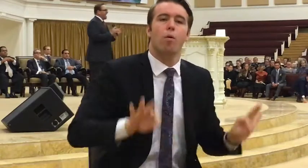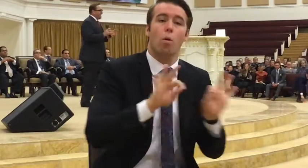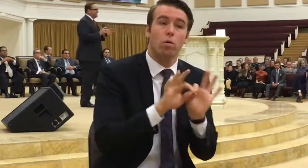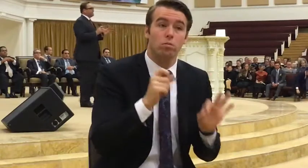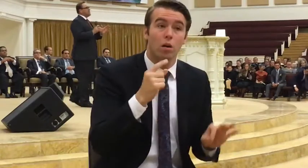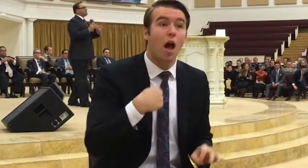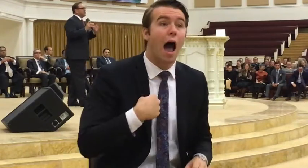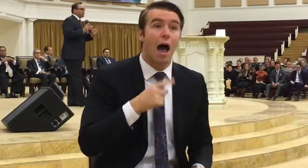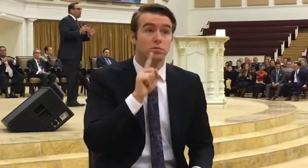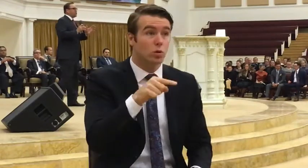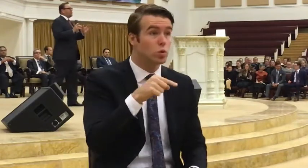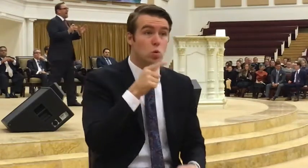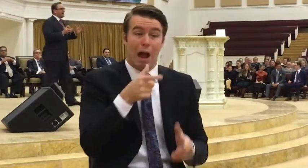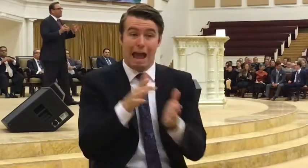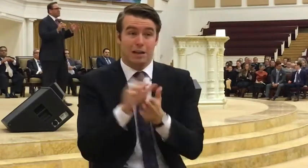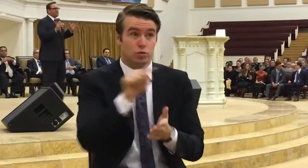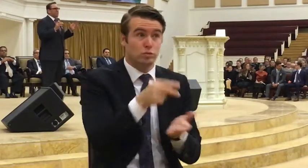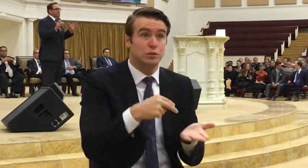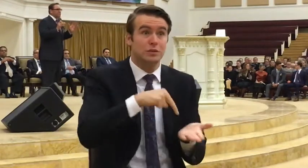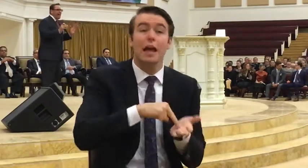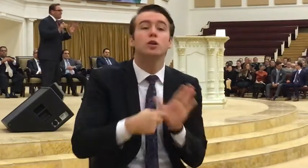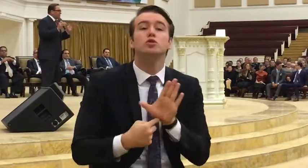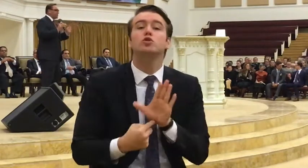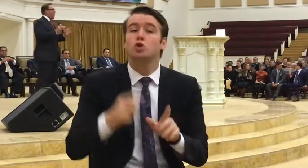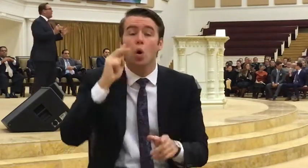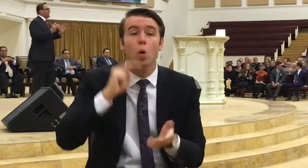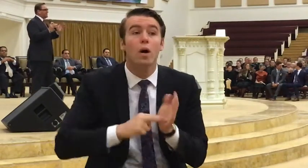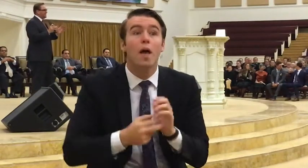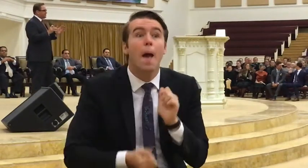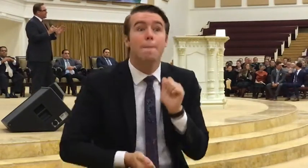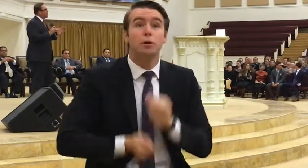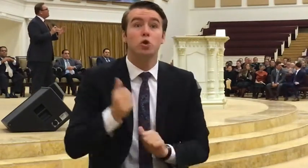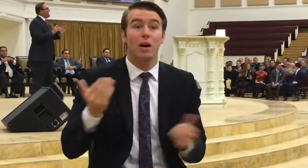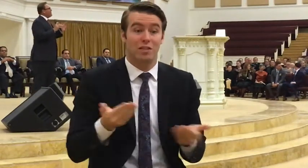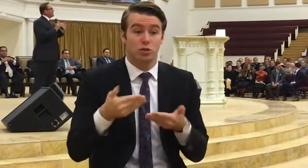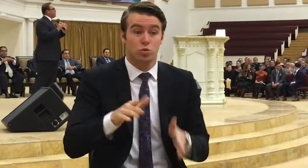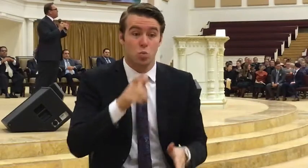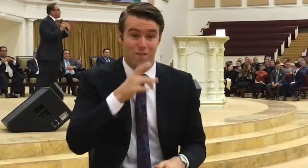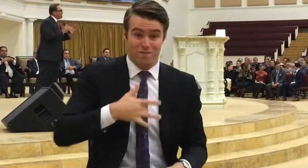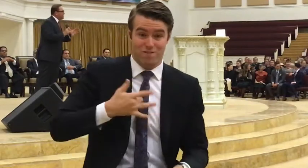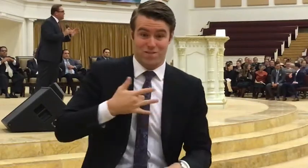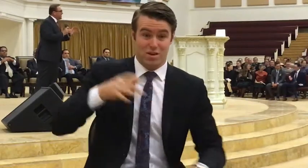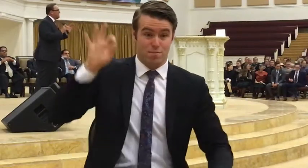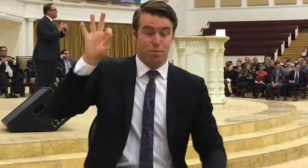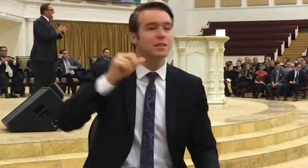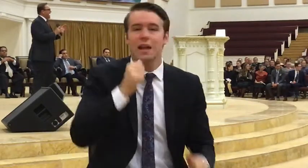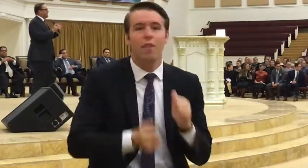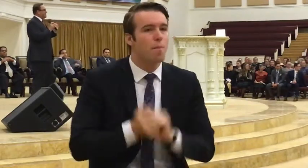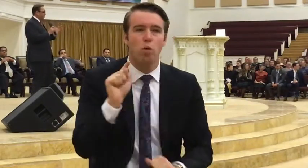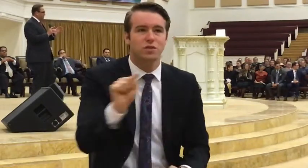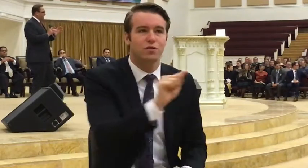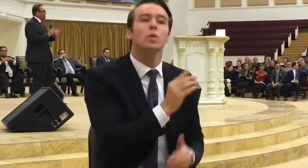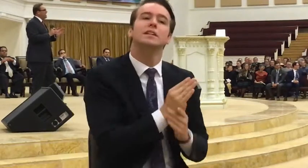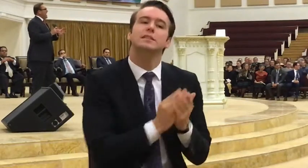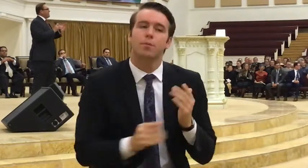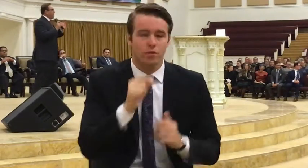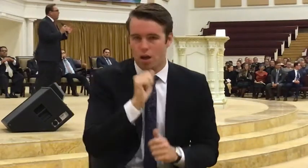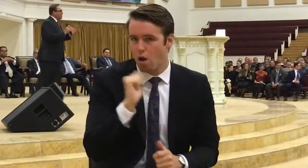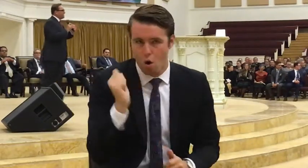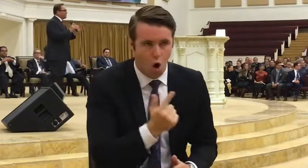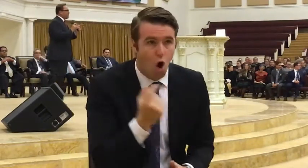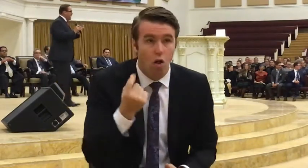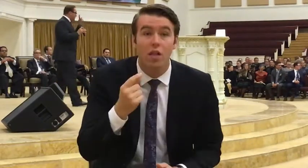you stand to show you that it was not the majority in this room that will be preaching behind a pulpit.